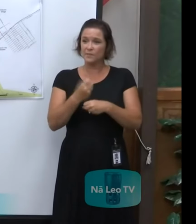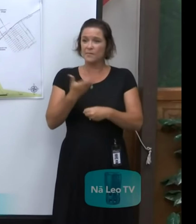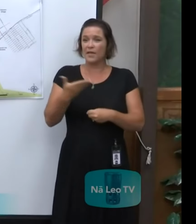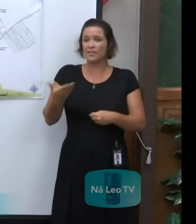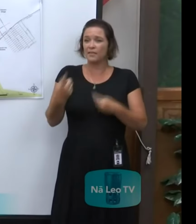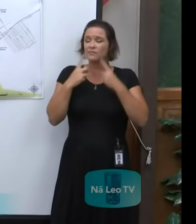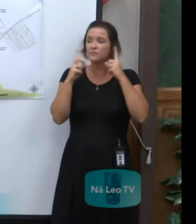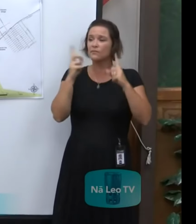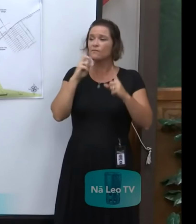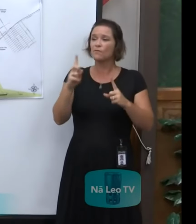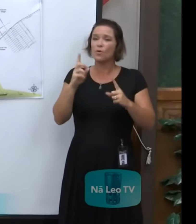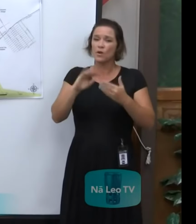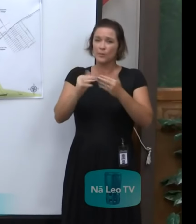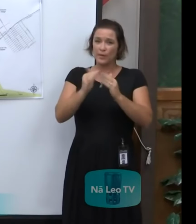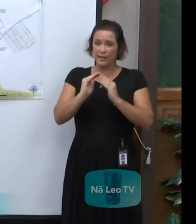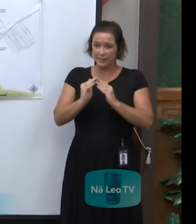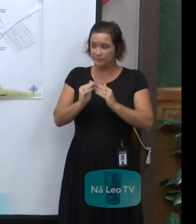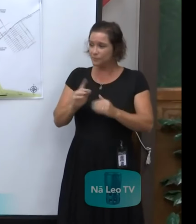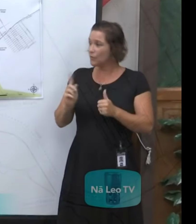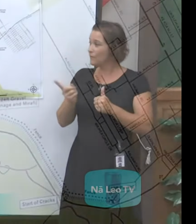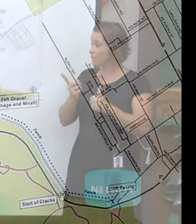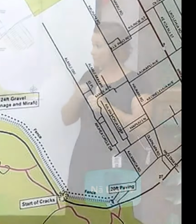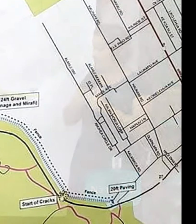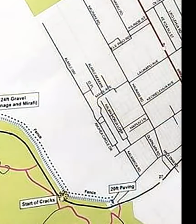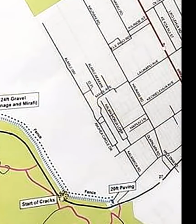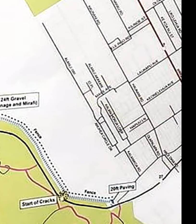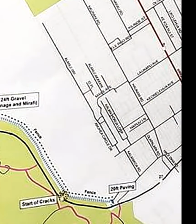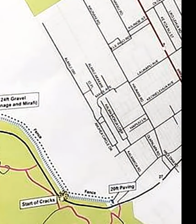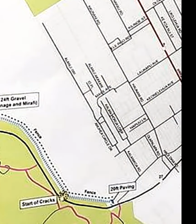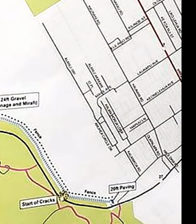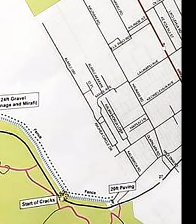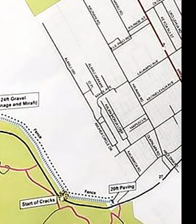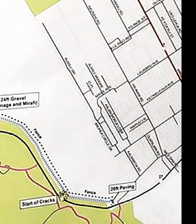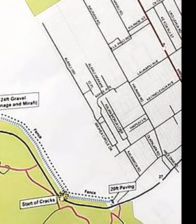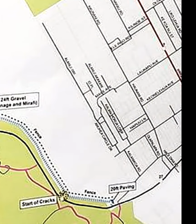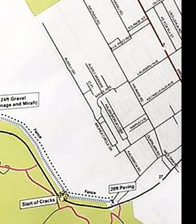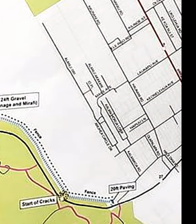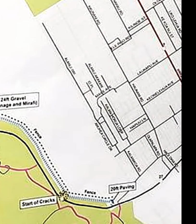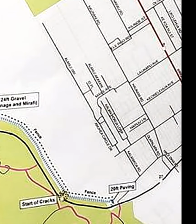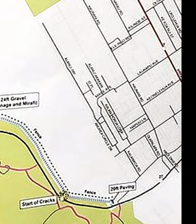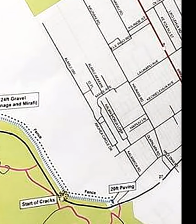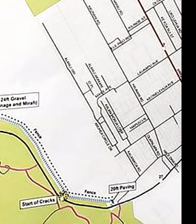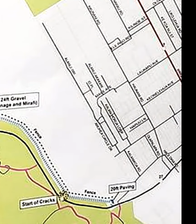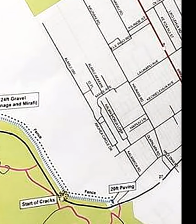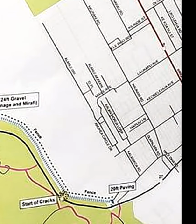for our communities. So first alternative that we're looking at is the Gulf Links Road,